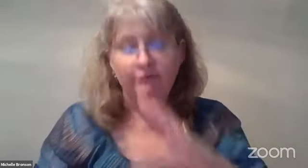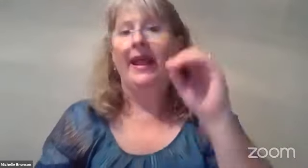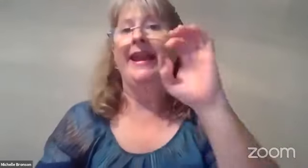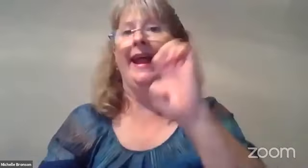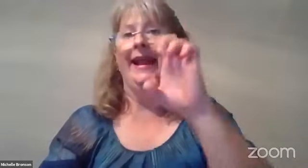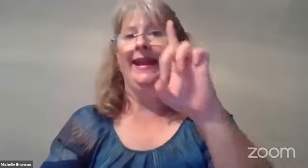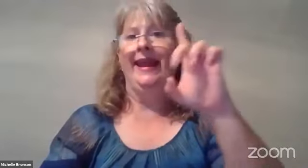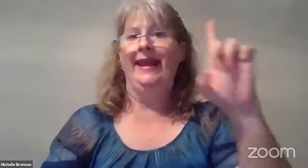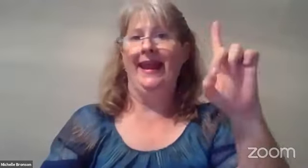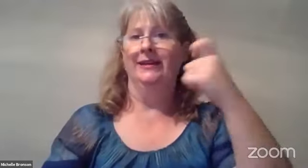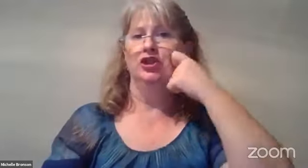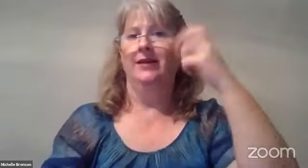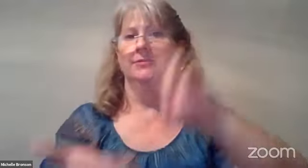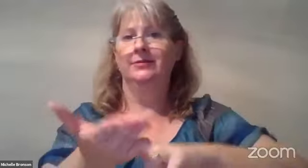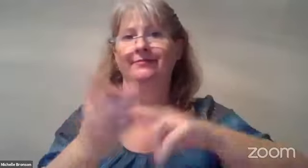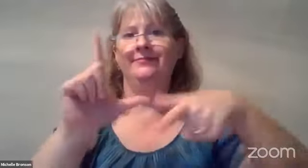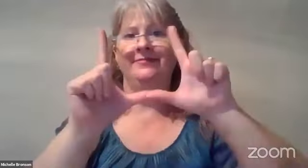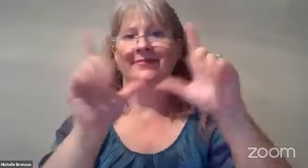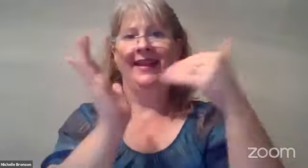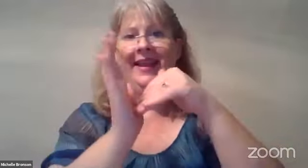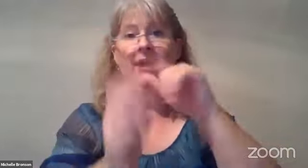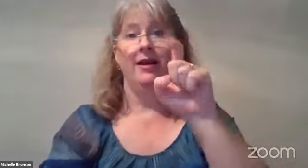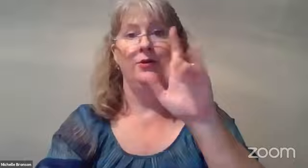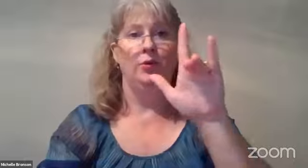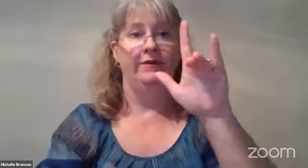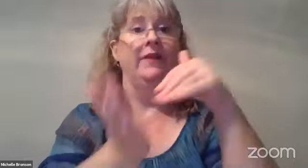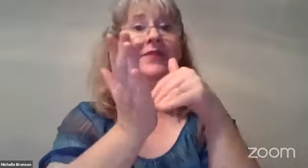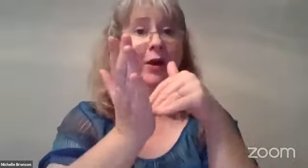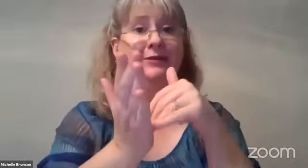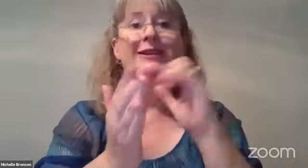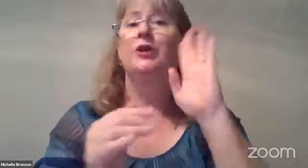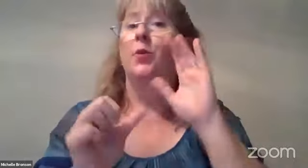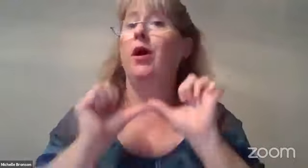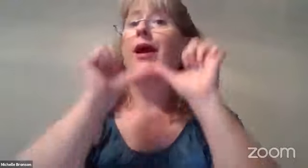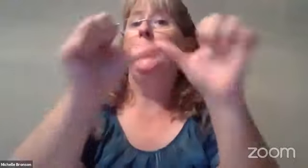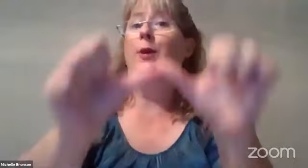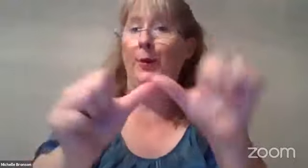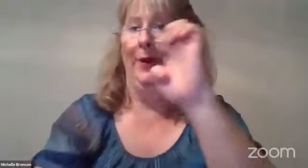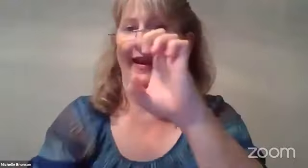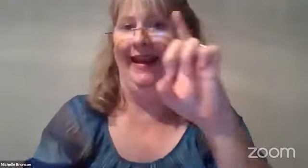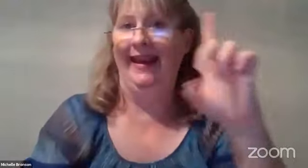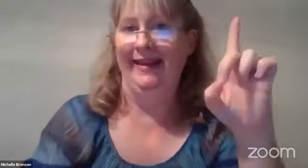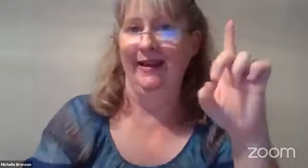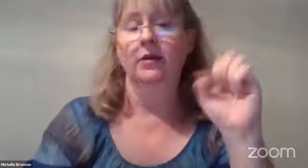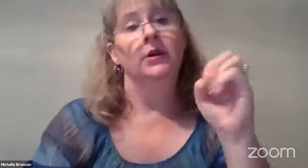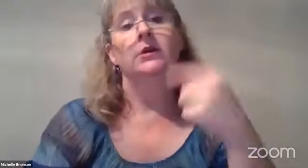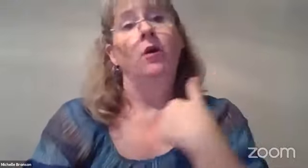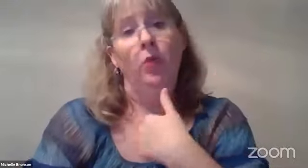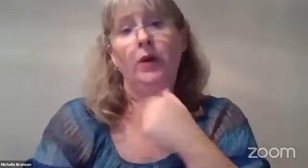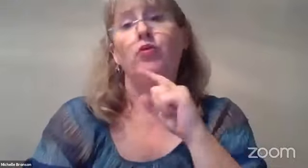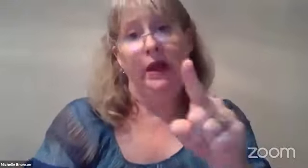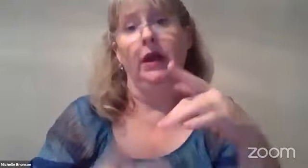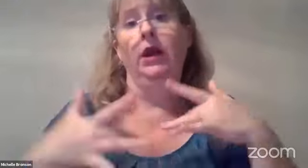have. In terms of EDD, we just renewed that for $125,000 to continue our EDD